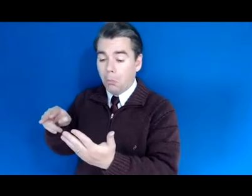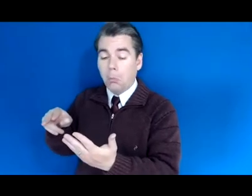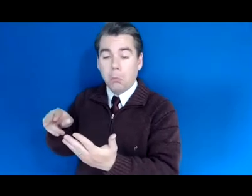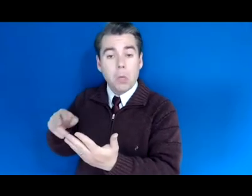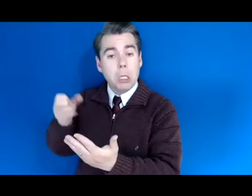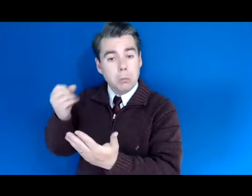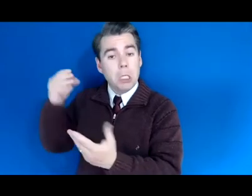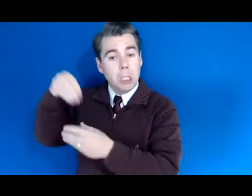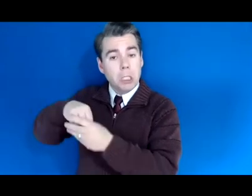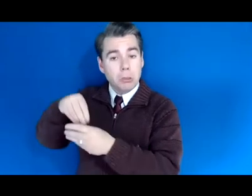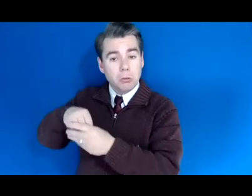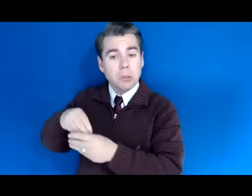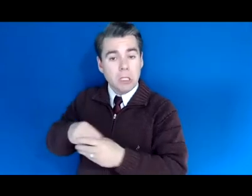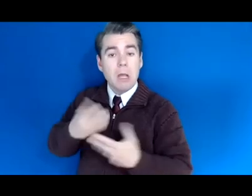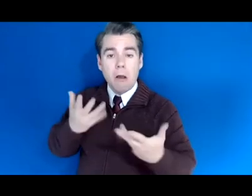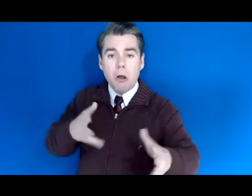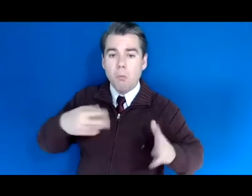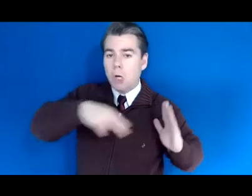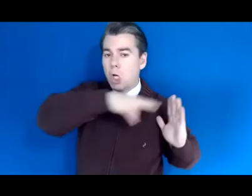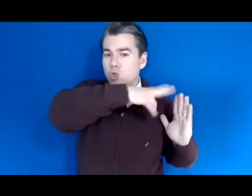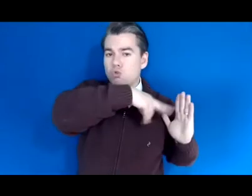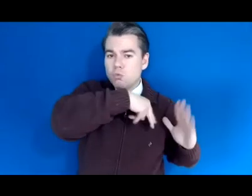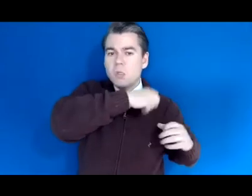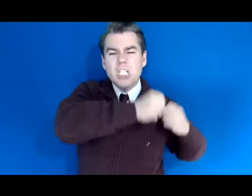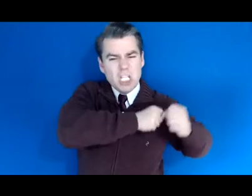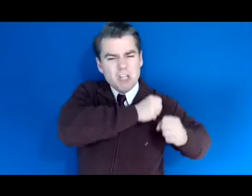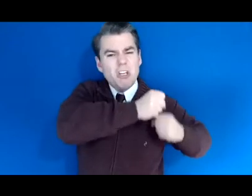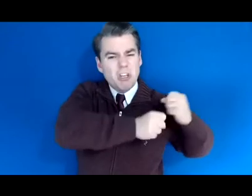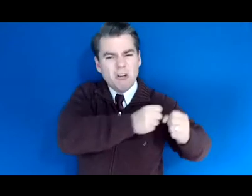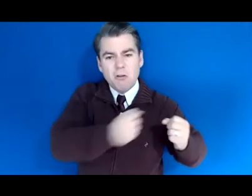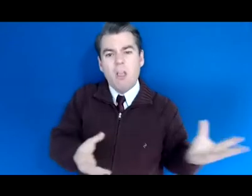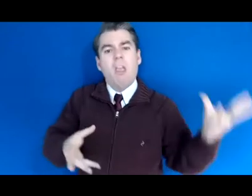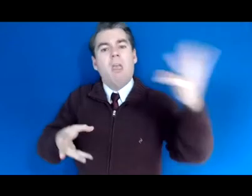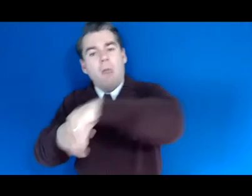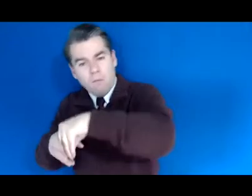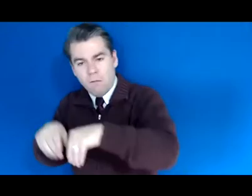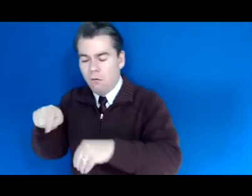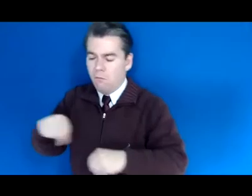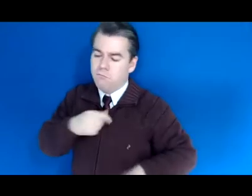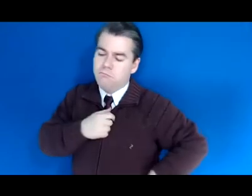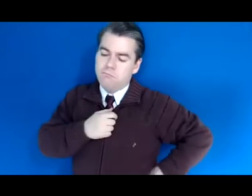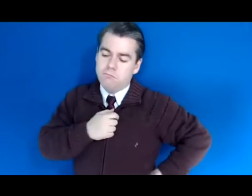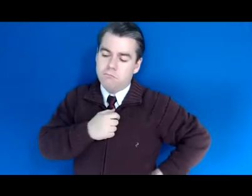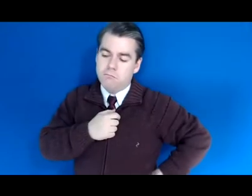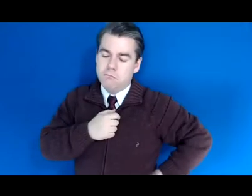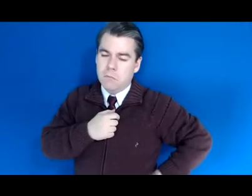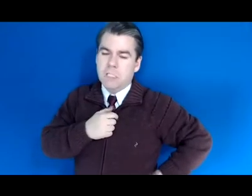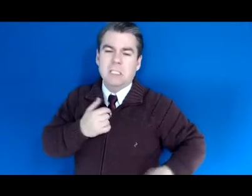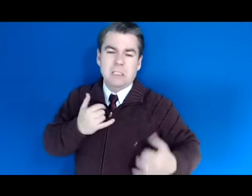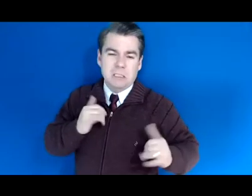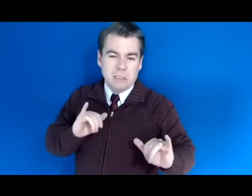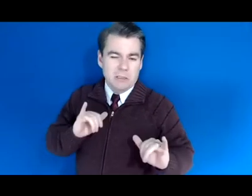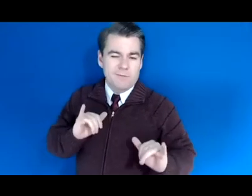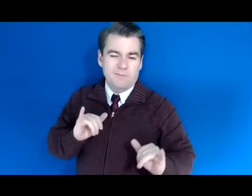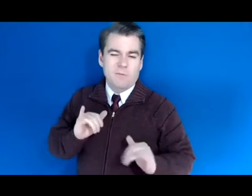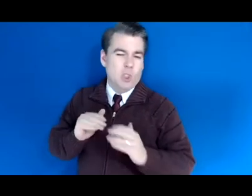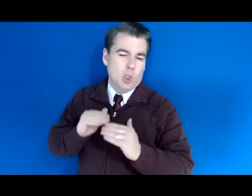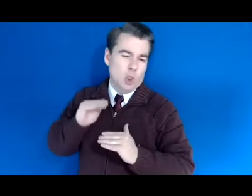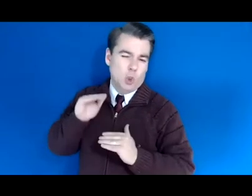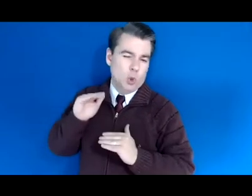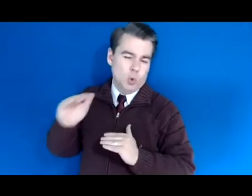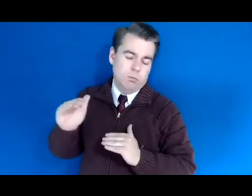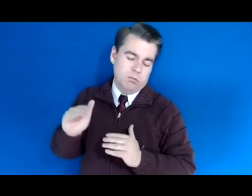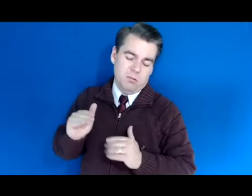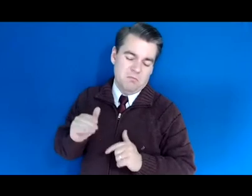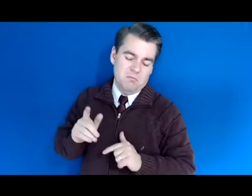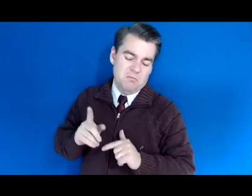I had read about for years were in Plexus. I still felt this too good to be true. I mean, I had so many